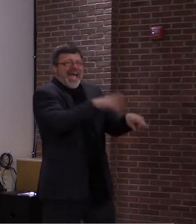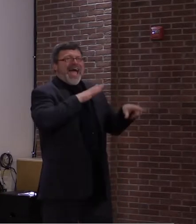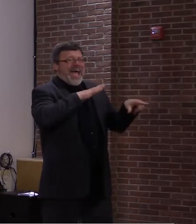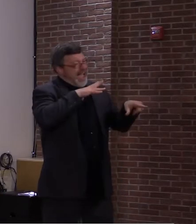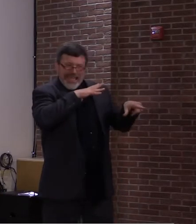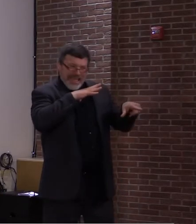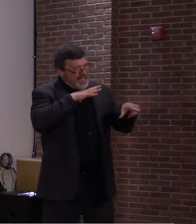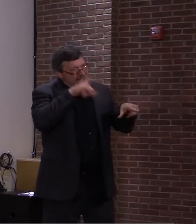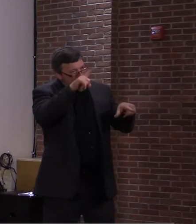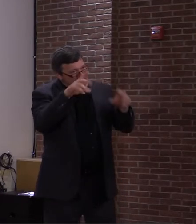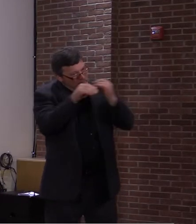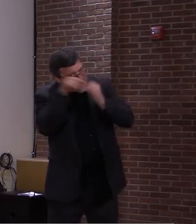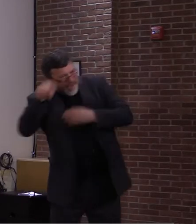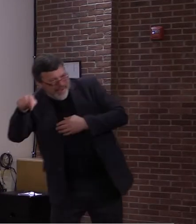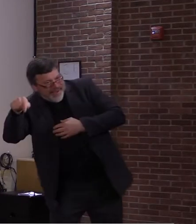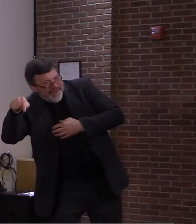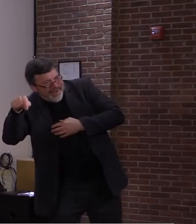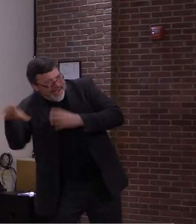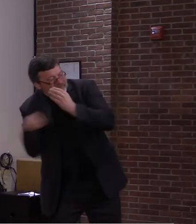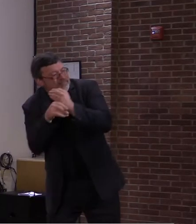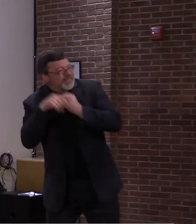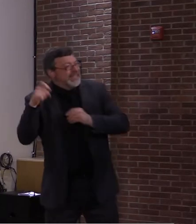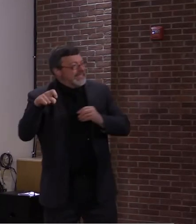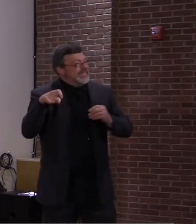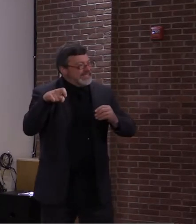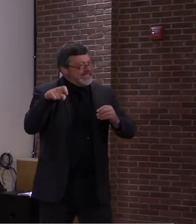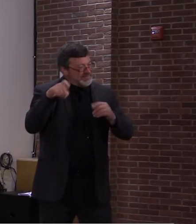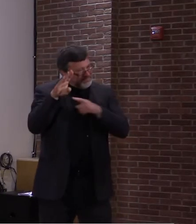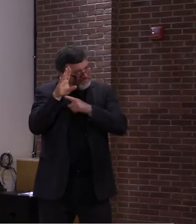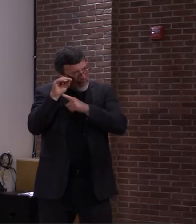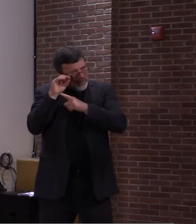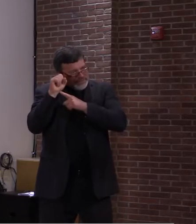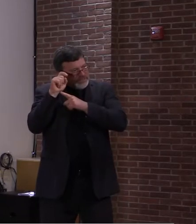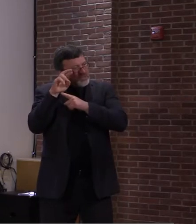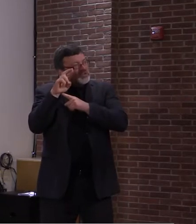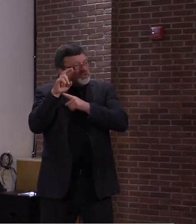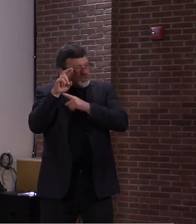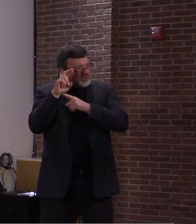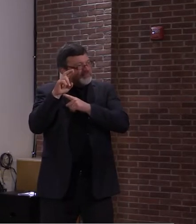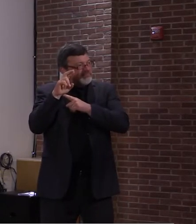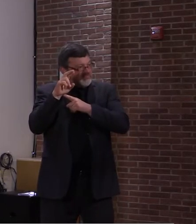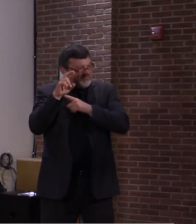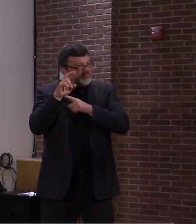loud and clear. It is the booster that will keep you out of the hospital.